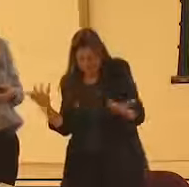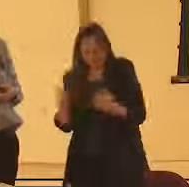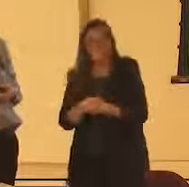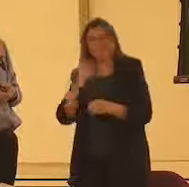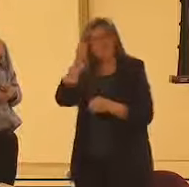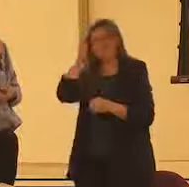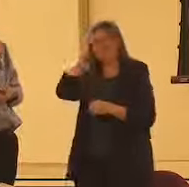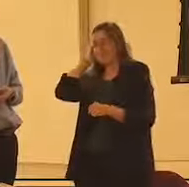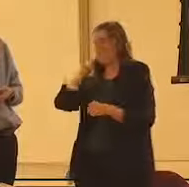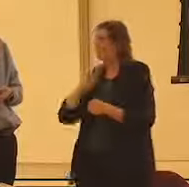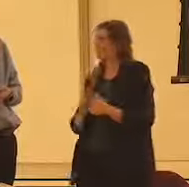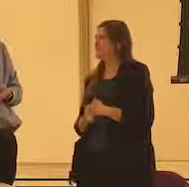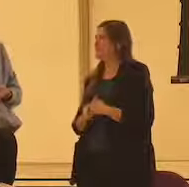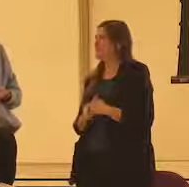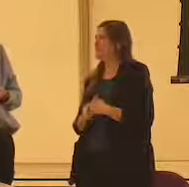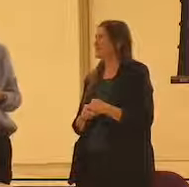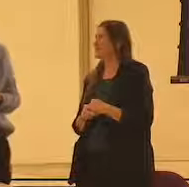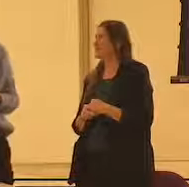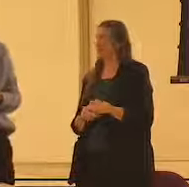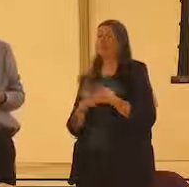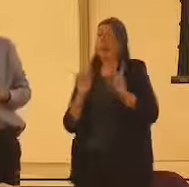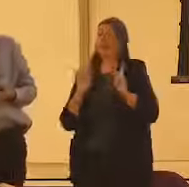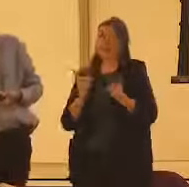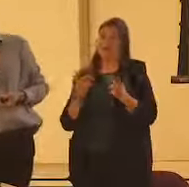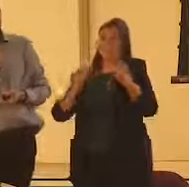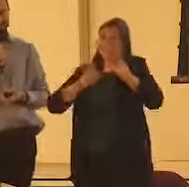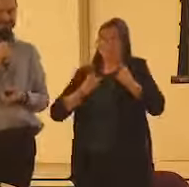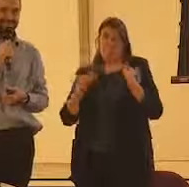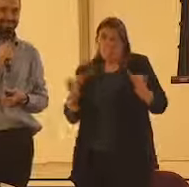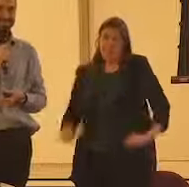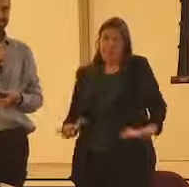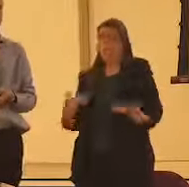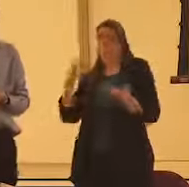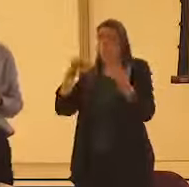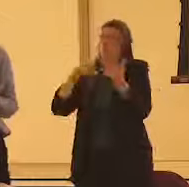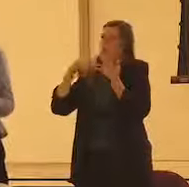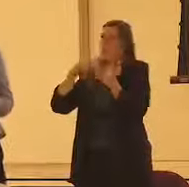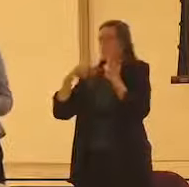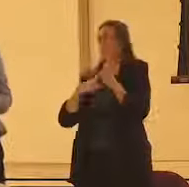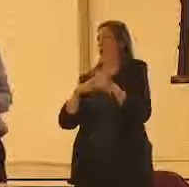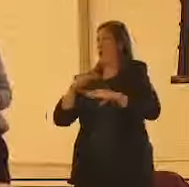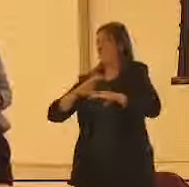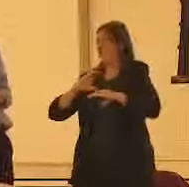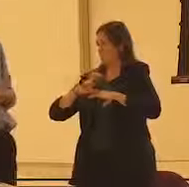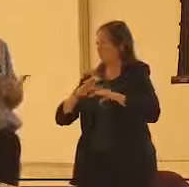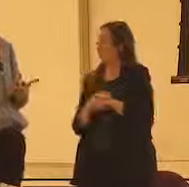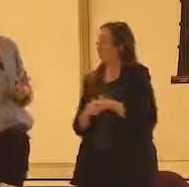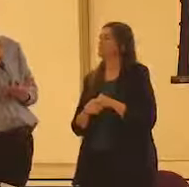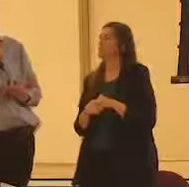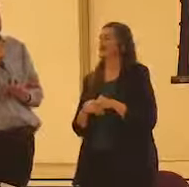So that's me as a coder. I suppose another thing about being a coder,